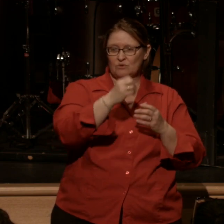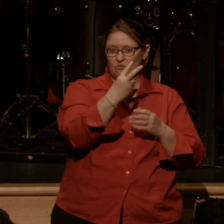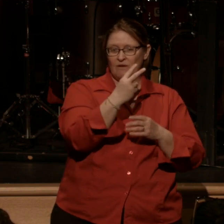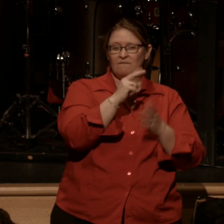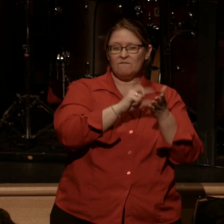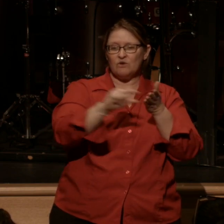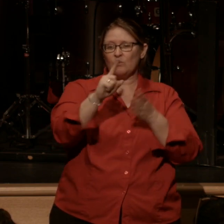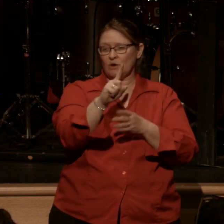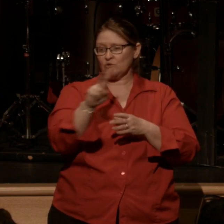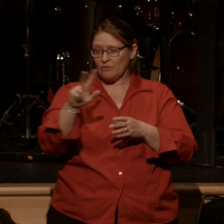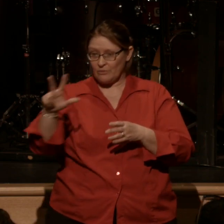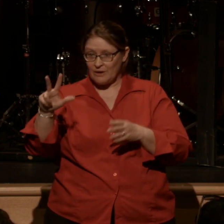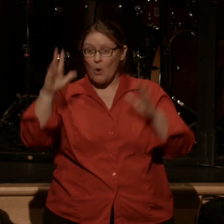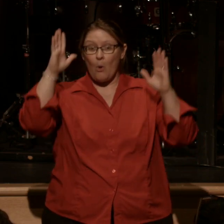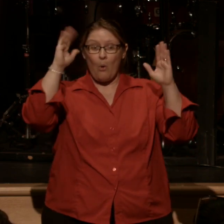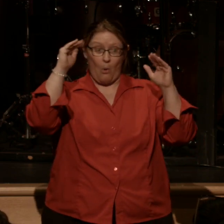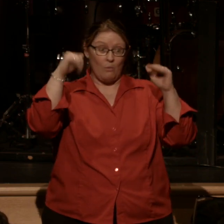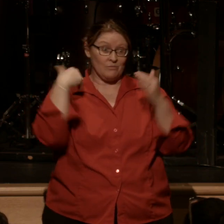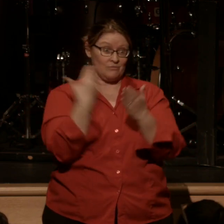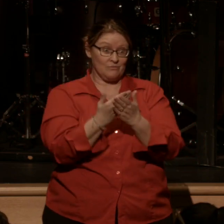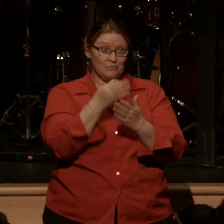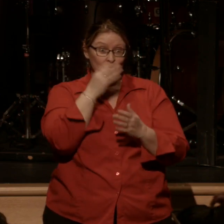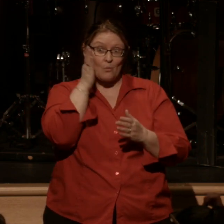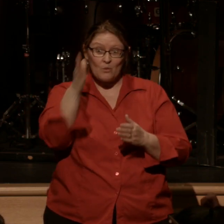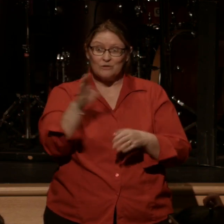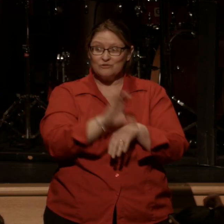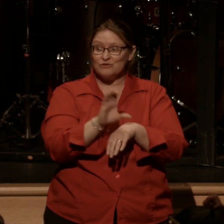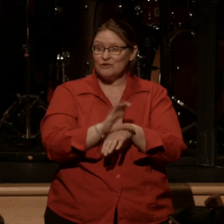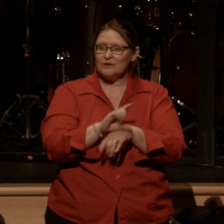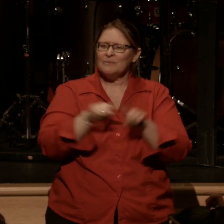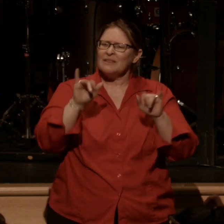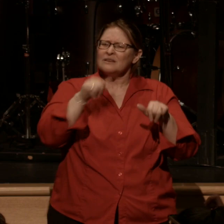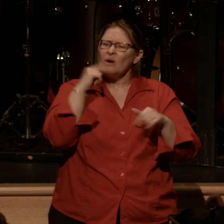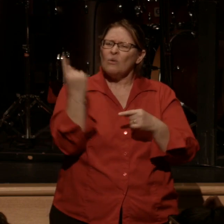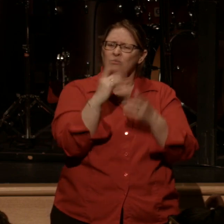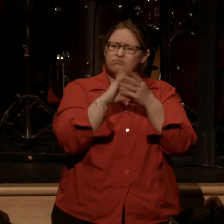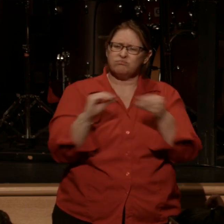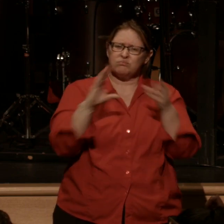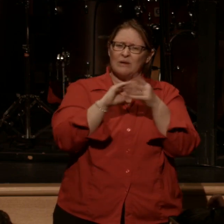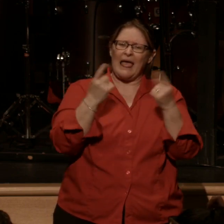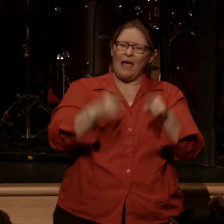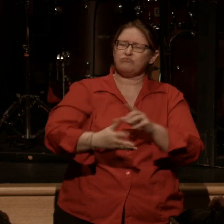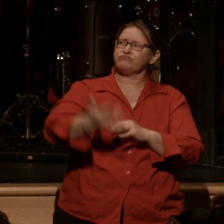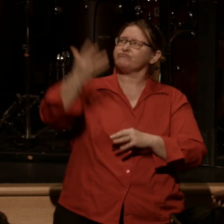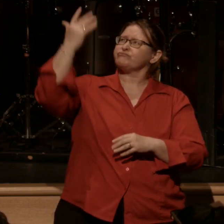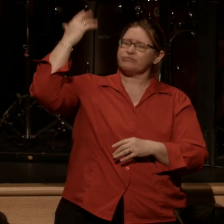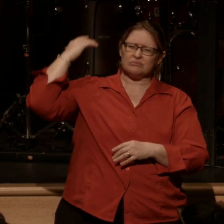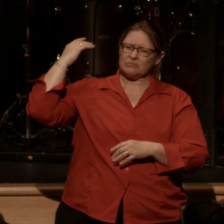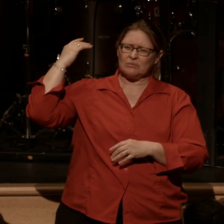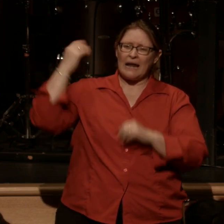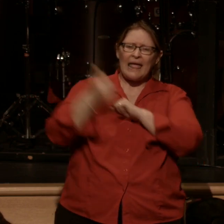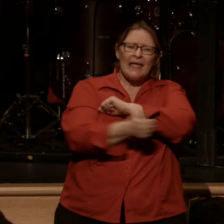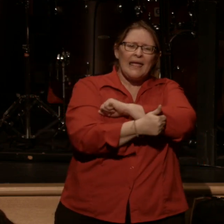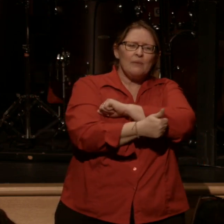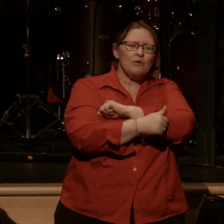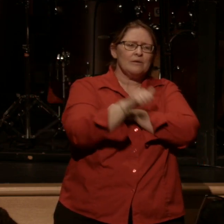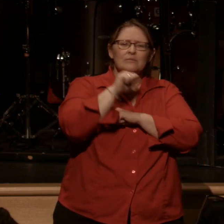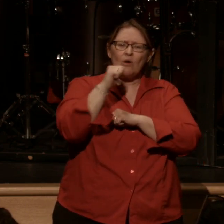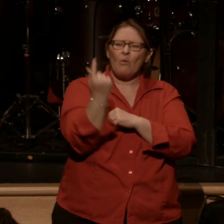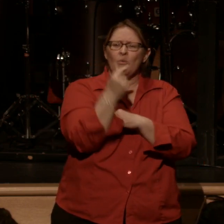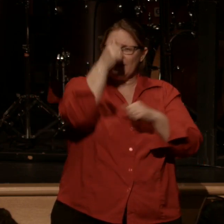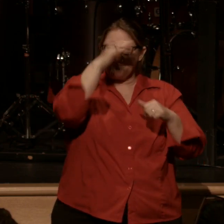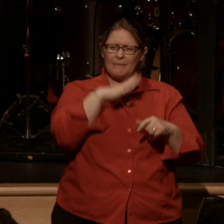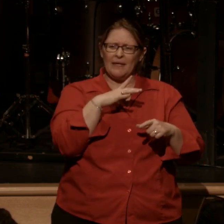hope is coming, church. But this isn't just a passage that happened long ago. And Abraham is not just a man that God